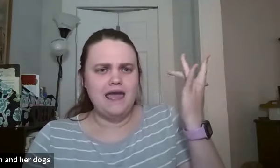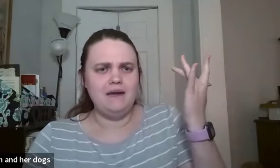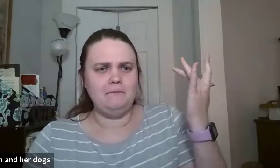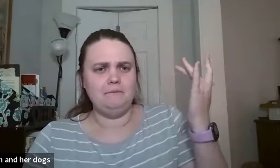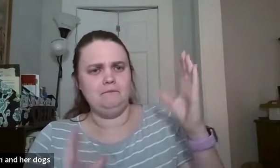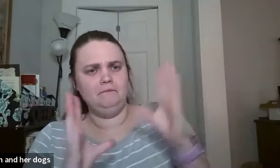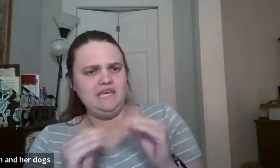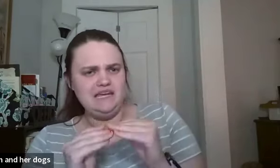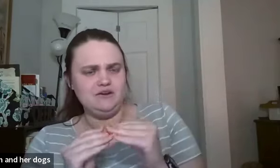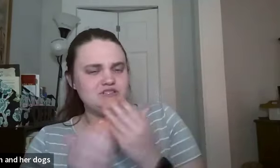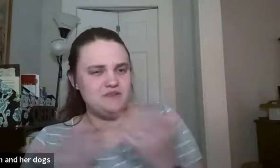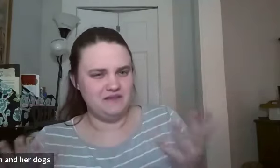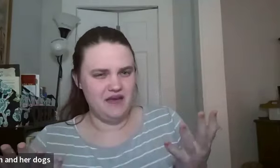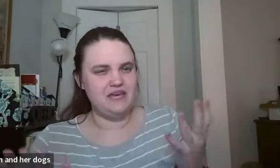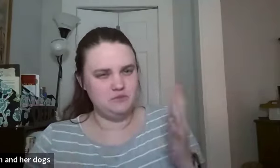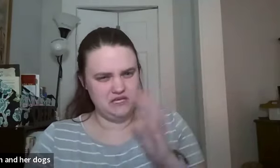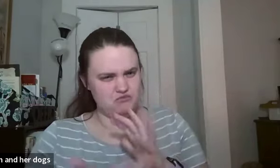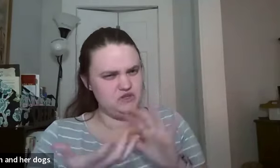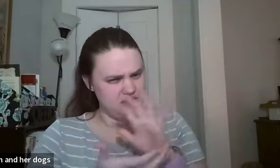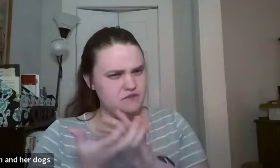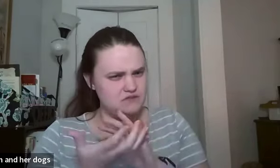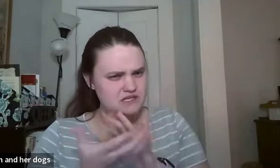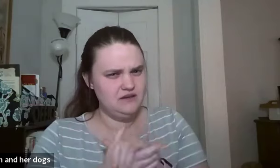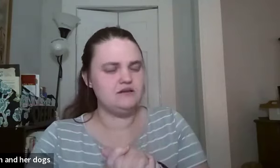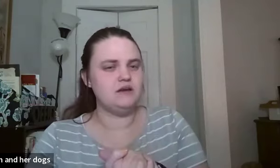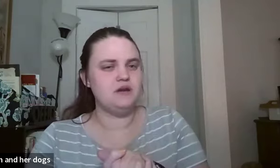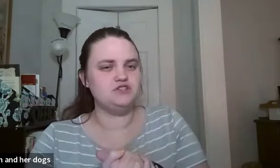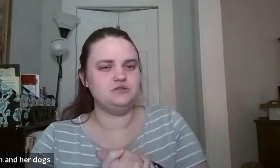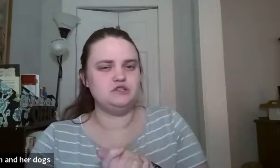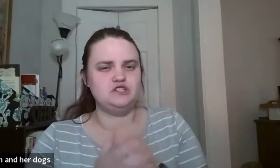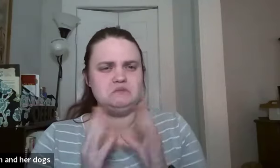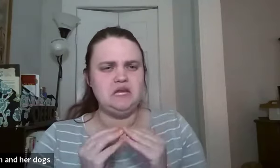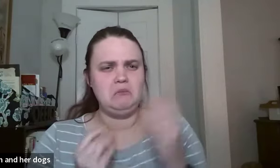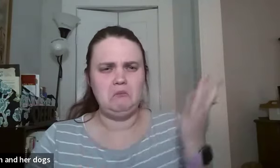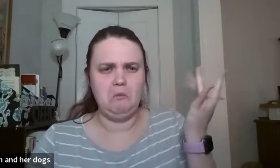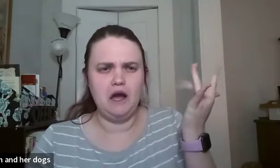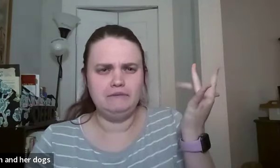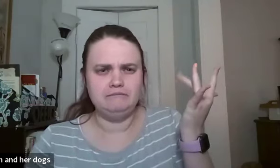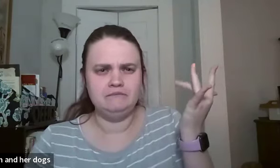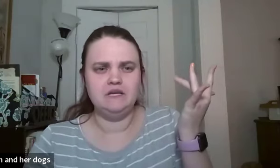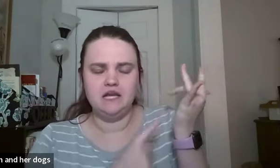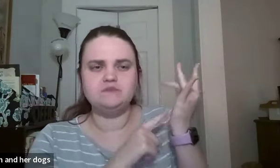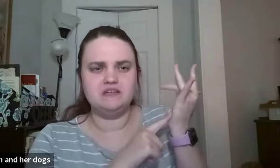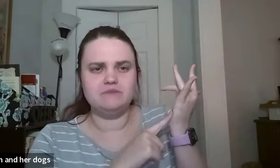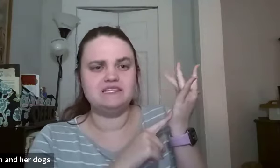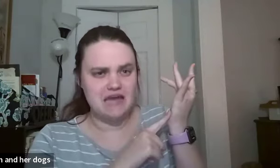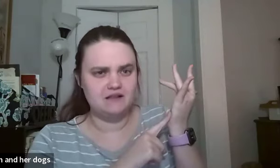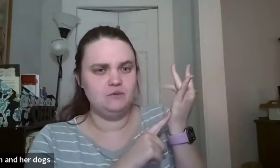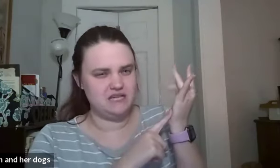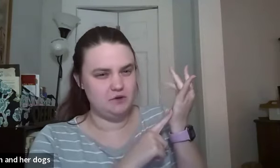why meeting or something like that, it could be really confusing compared to just doing meeting why. It helps tell them exactly what type of